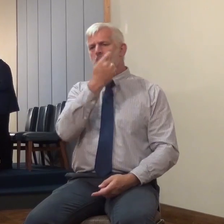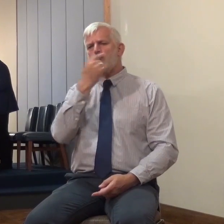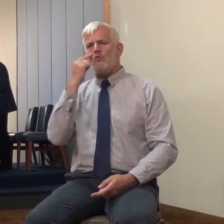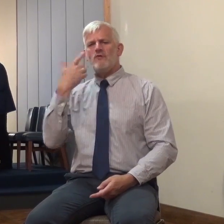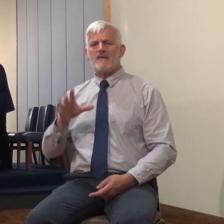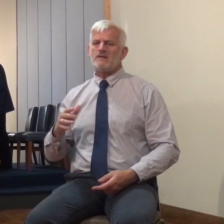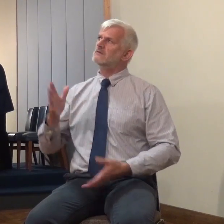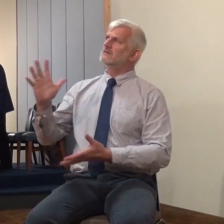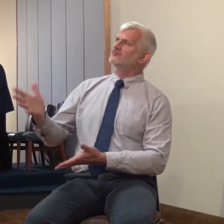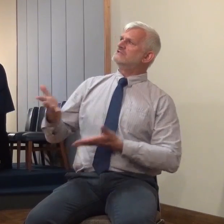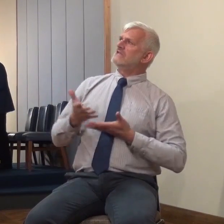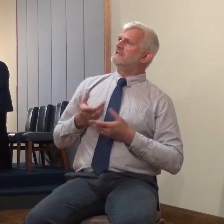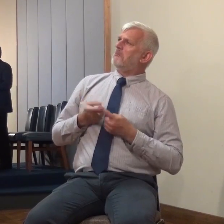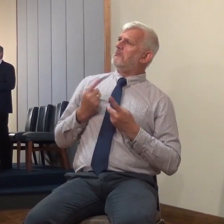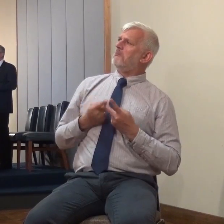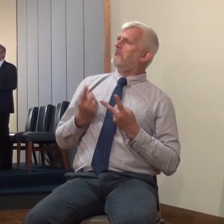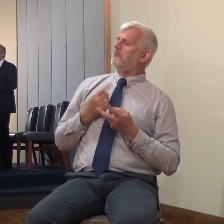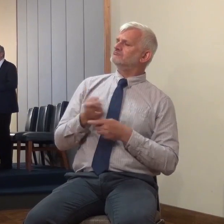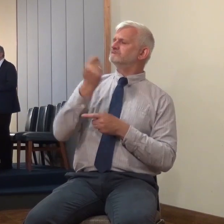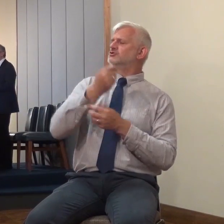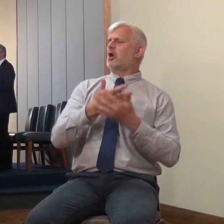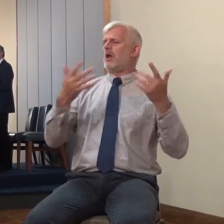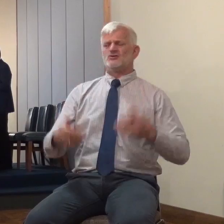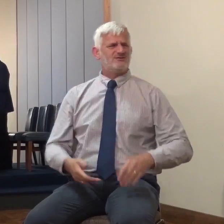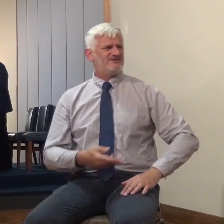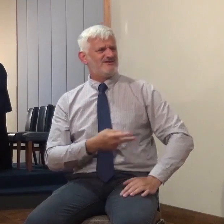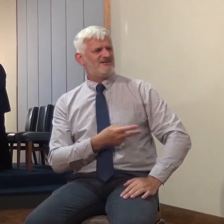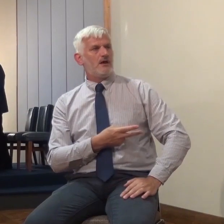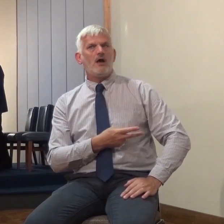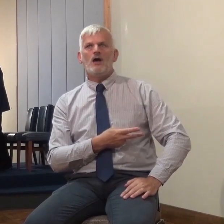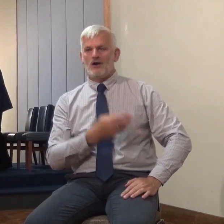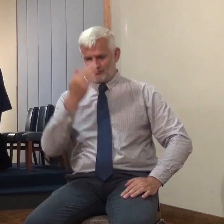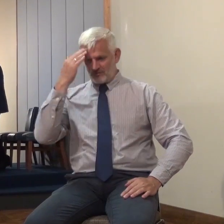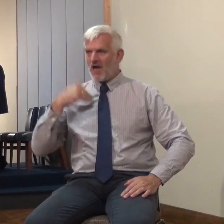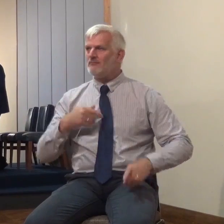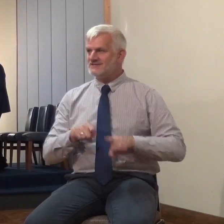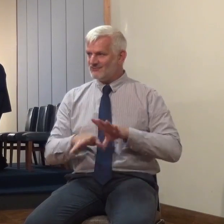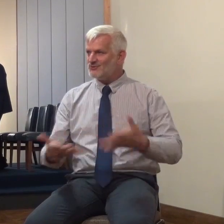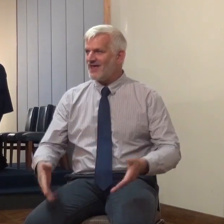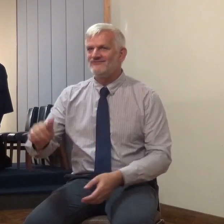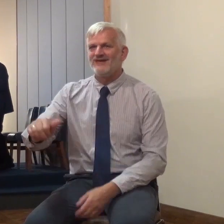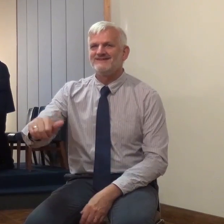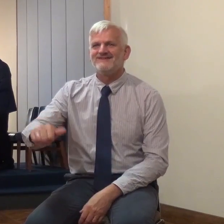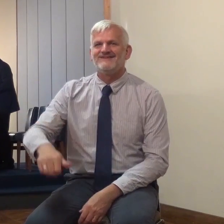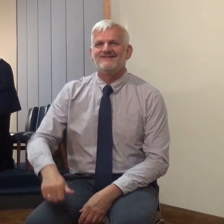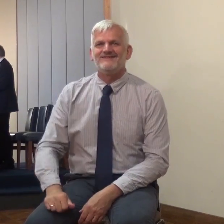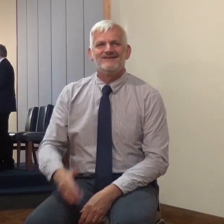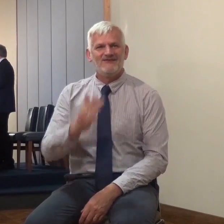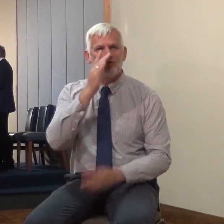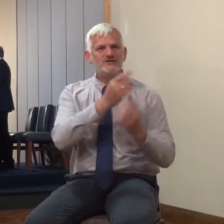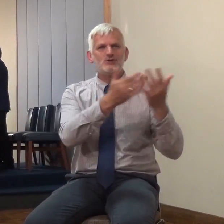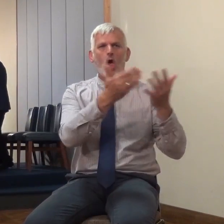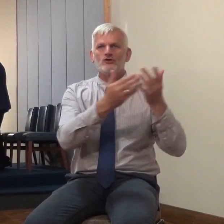had received. And that all has a very, very contemporary feel about it. We could name the names